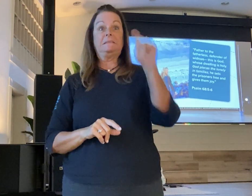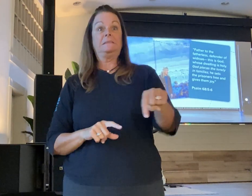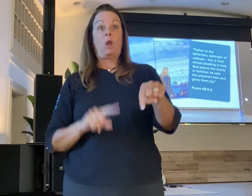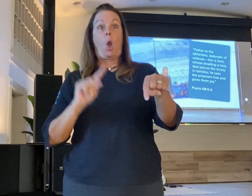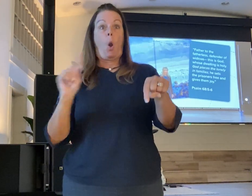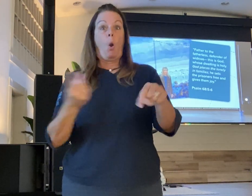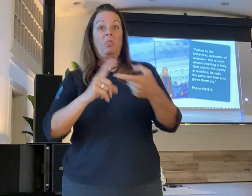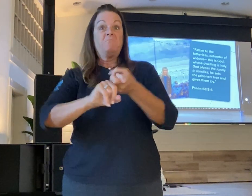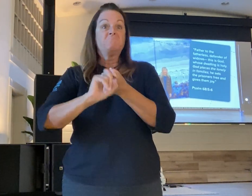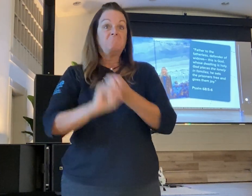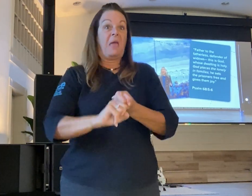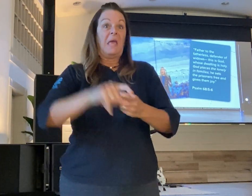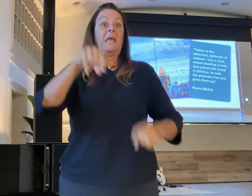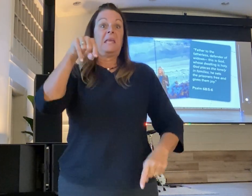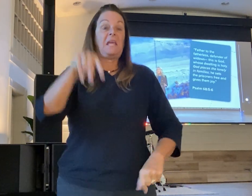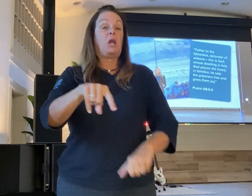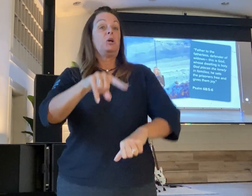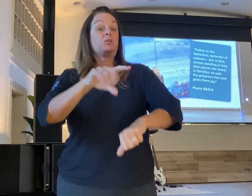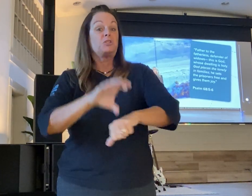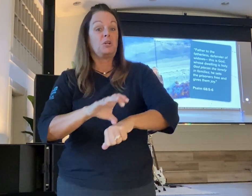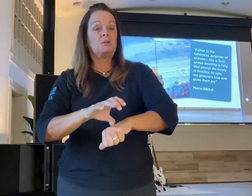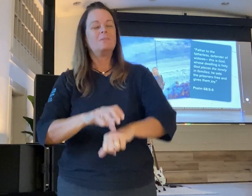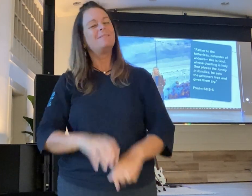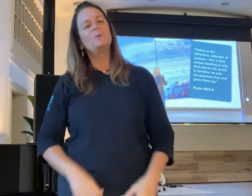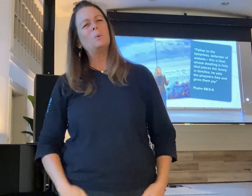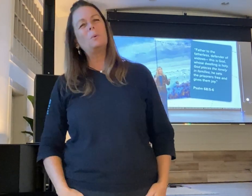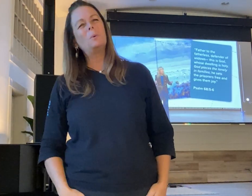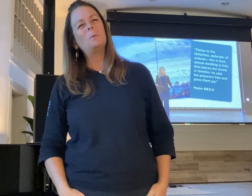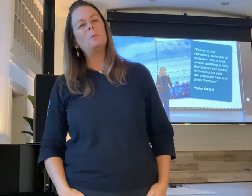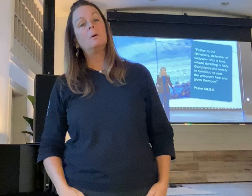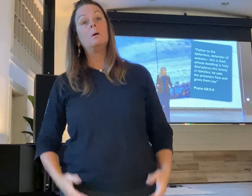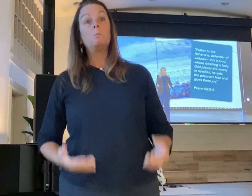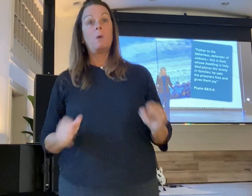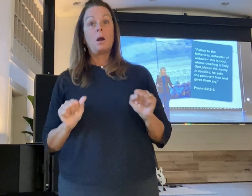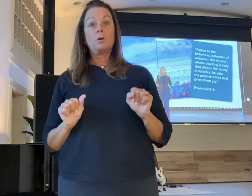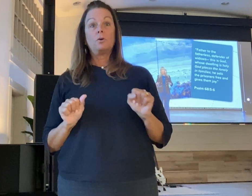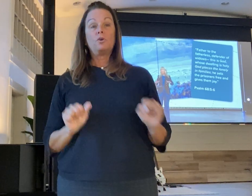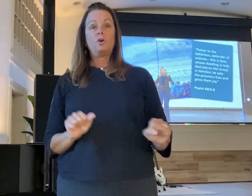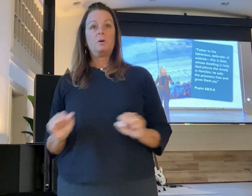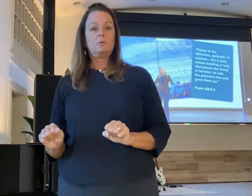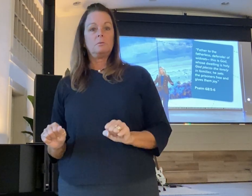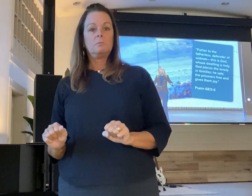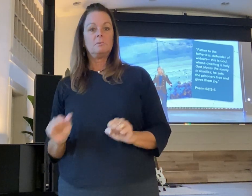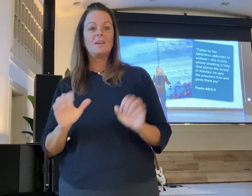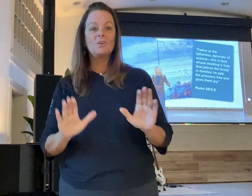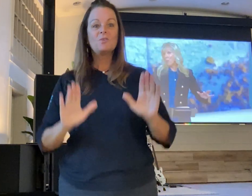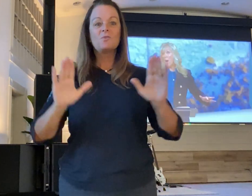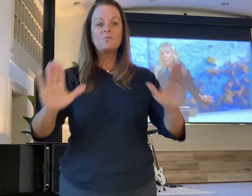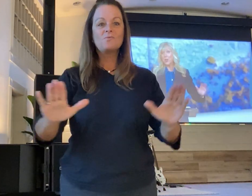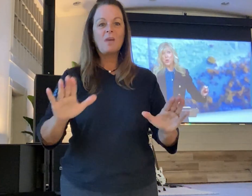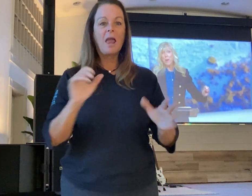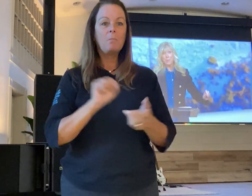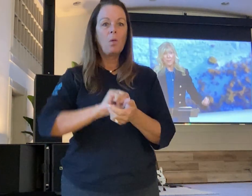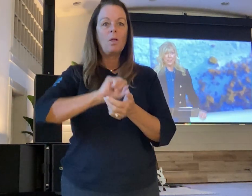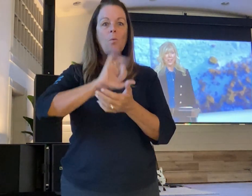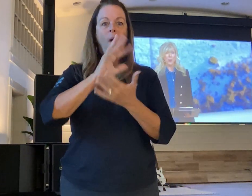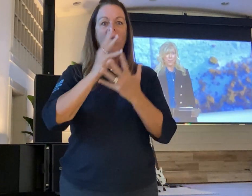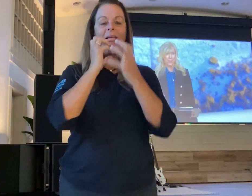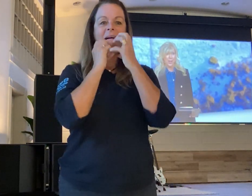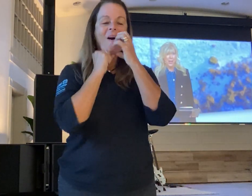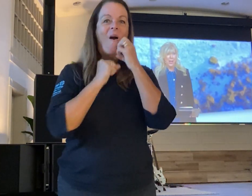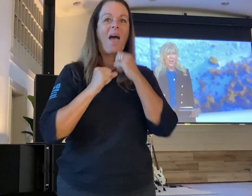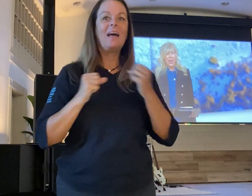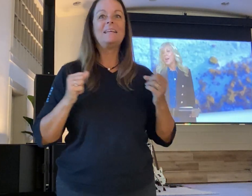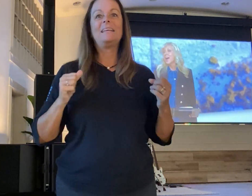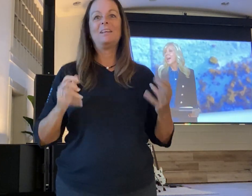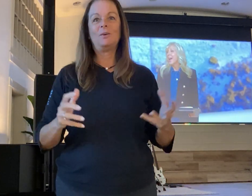place that you can find these kinds of friendships. I'm just saying that there could be an incredible amount of wealth that you might be